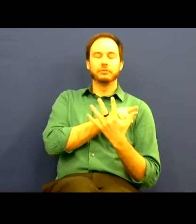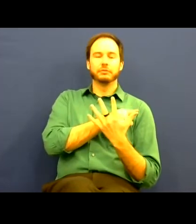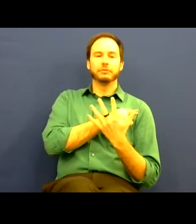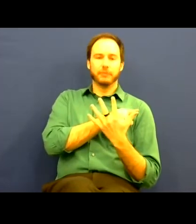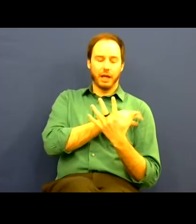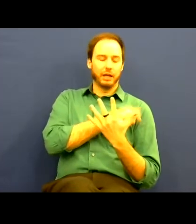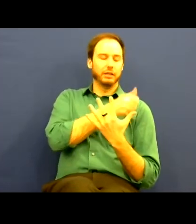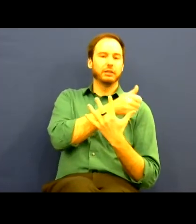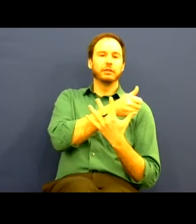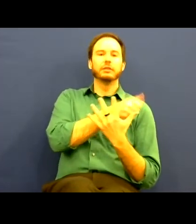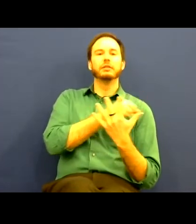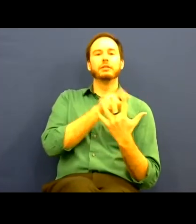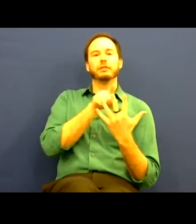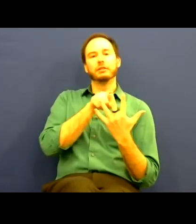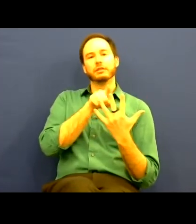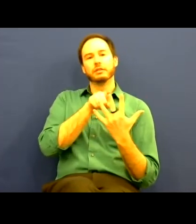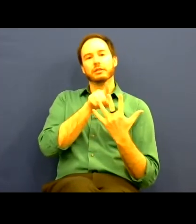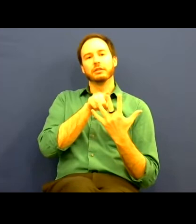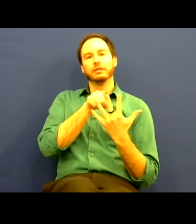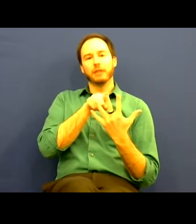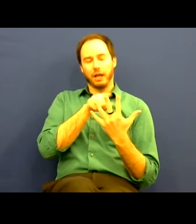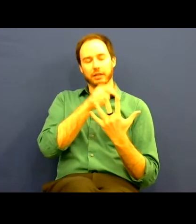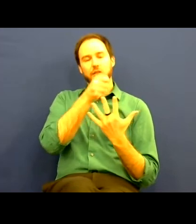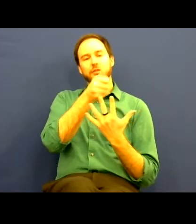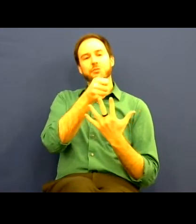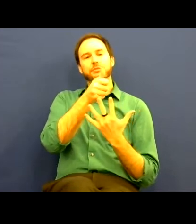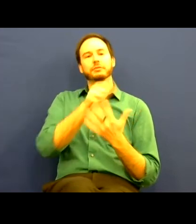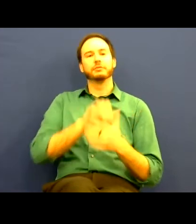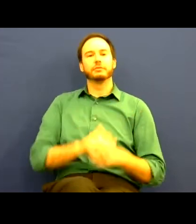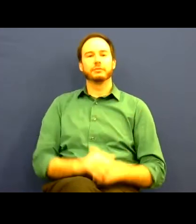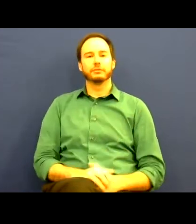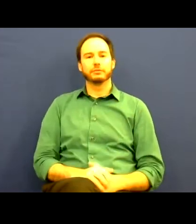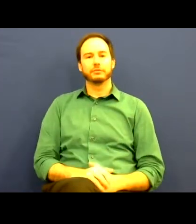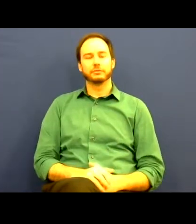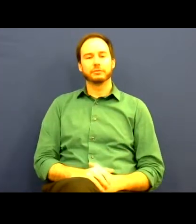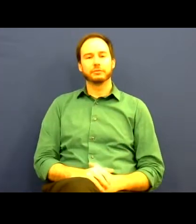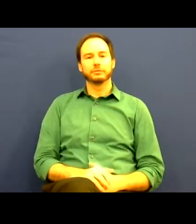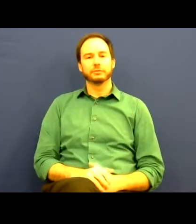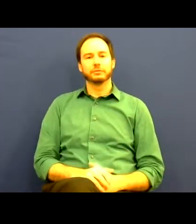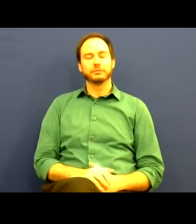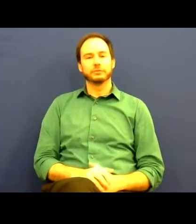Belanca, Aye. Supervisor Schultz. Aye. Thank you.